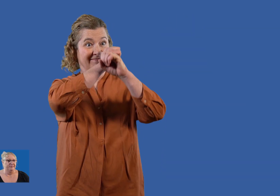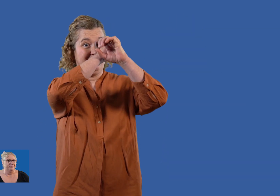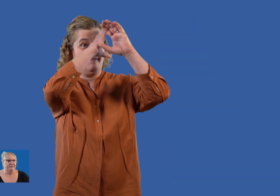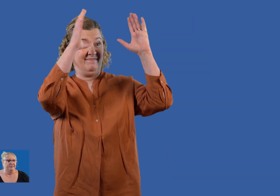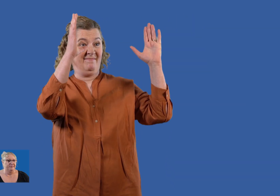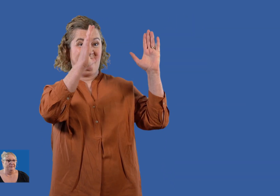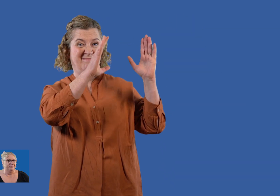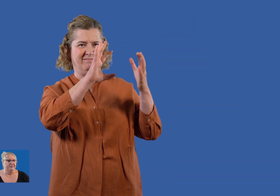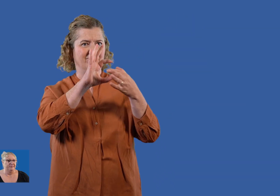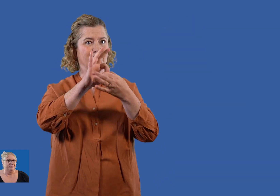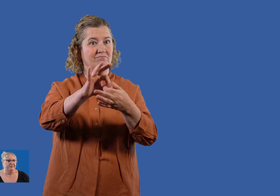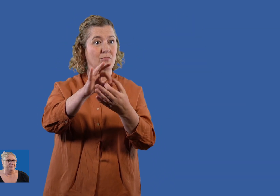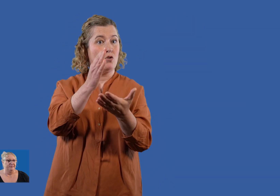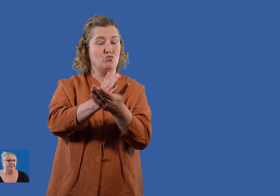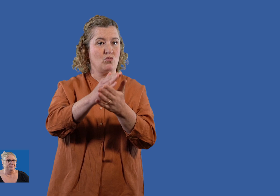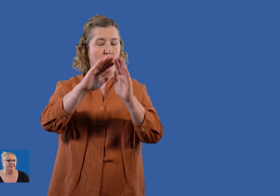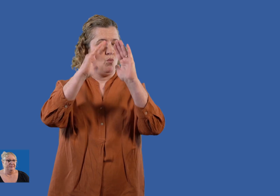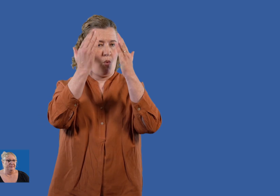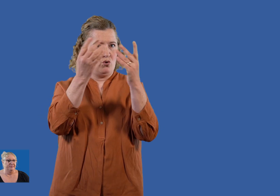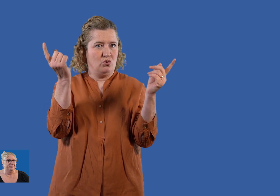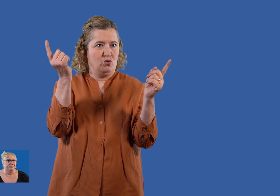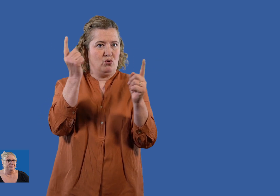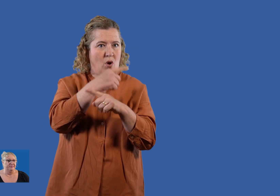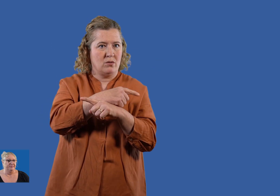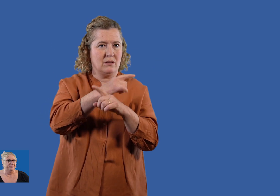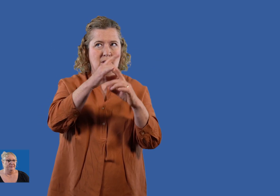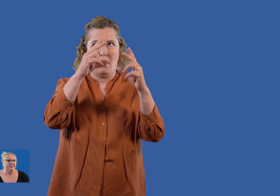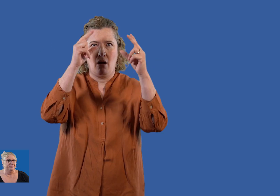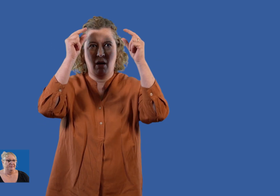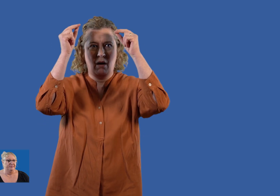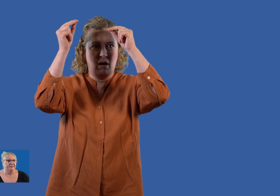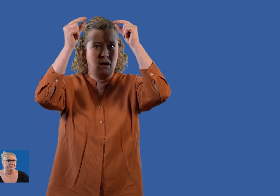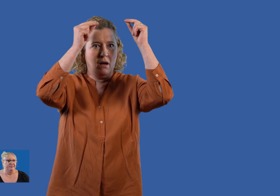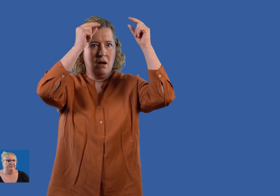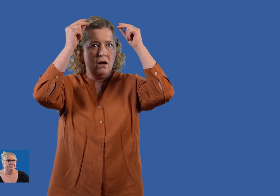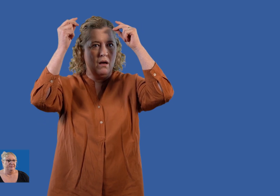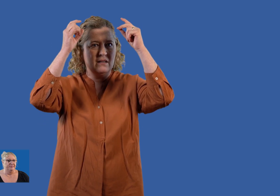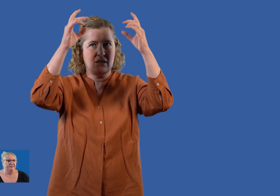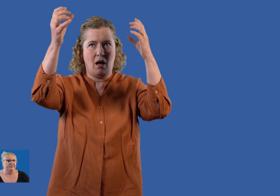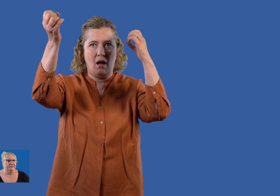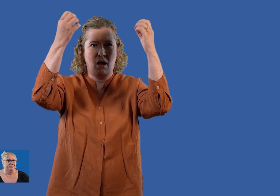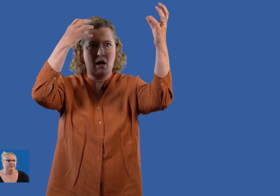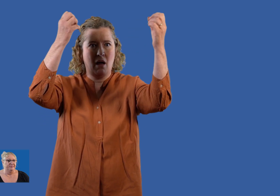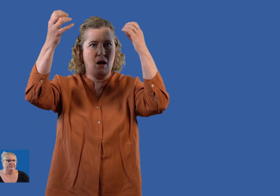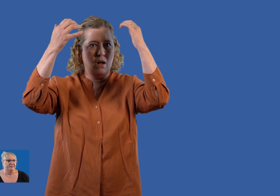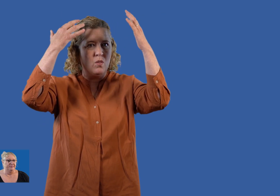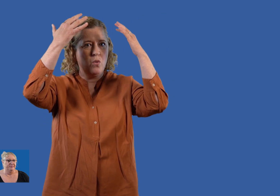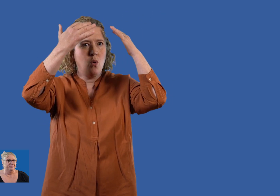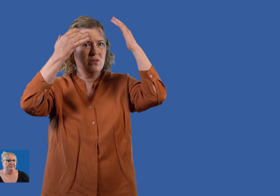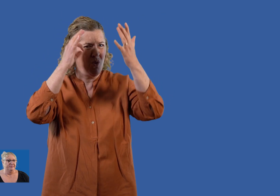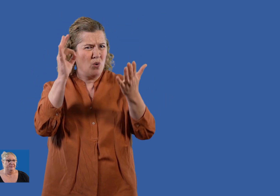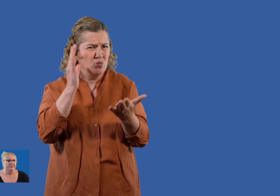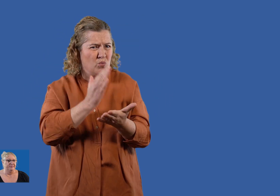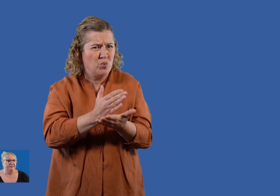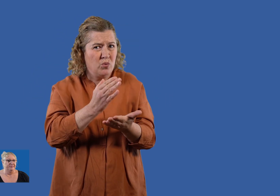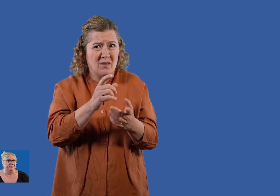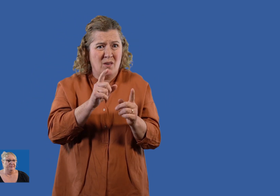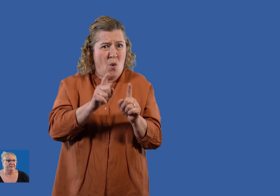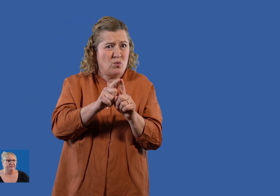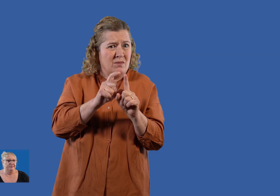Okay, so their reality changes. They may start to experience hearing voices, having delusions, have difficulty in speech or